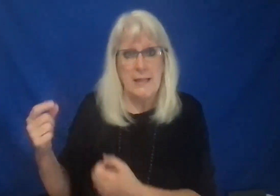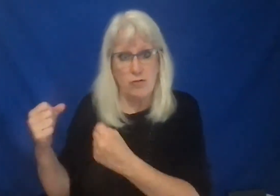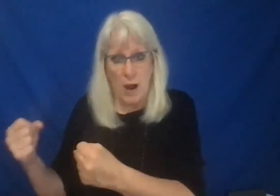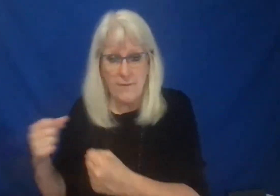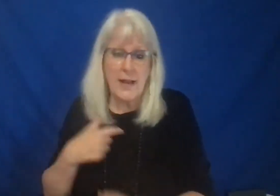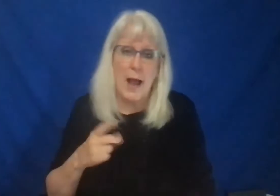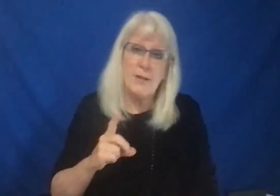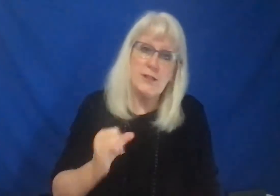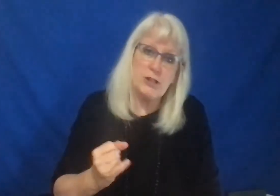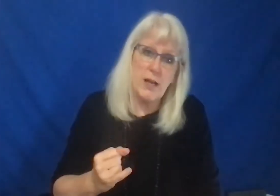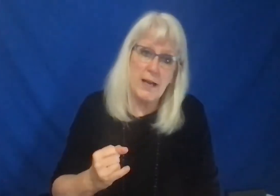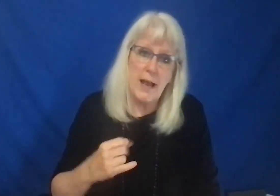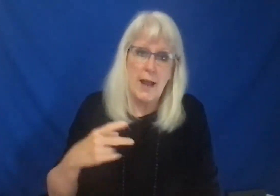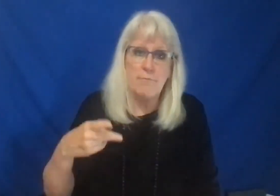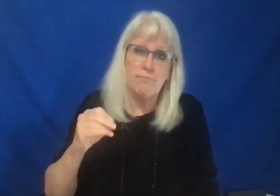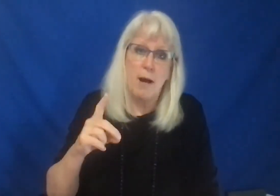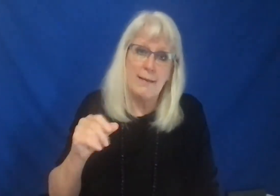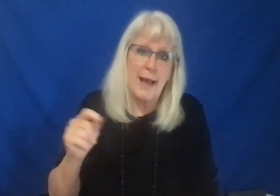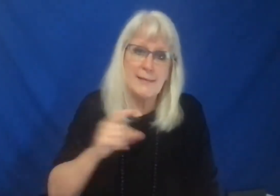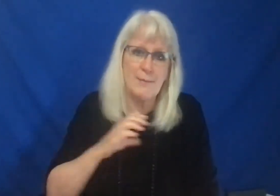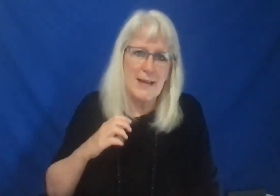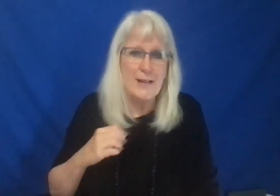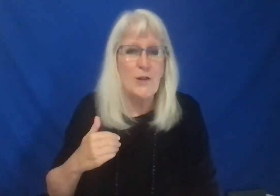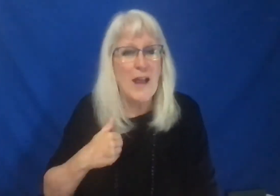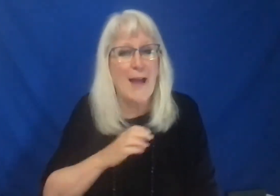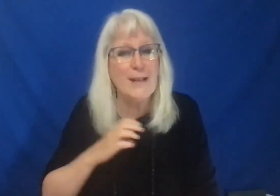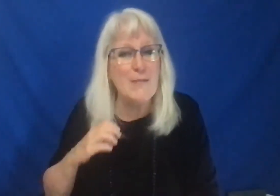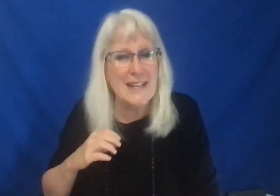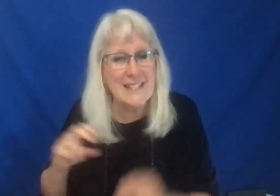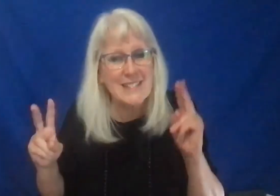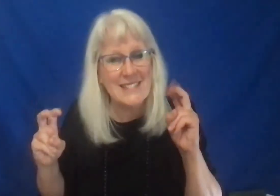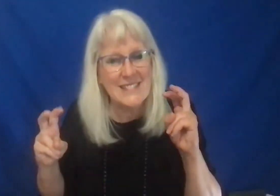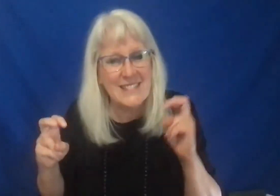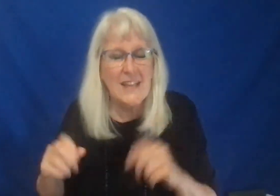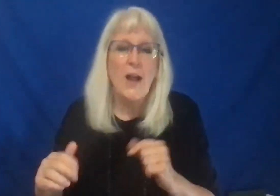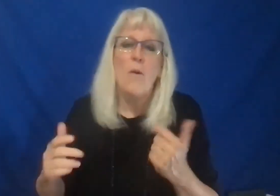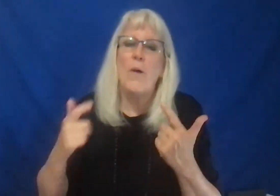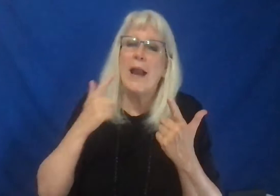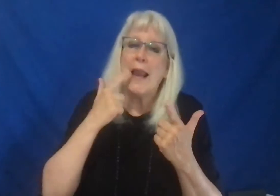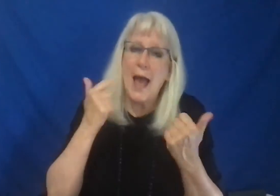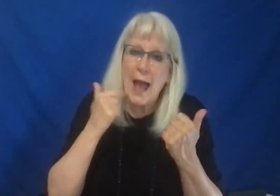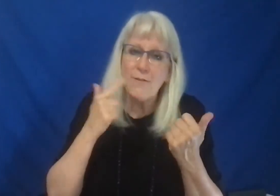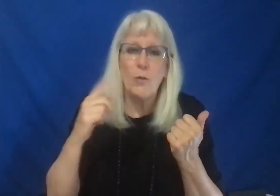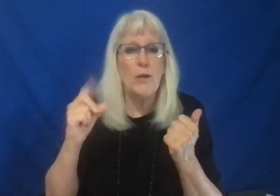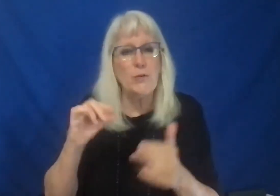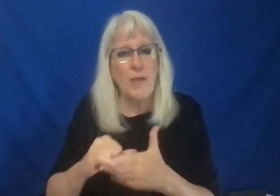and the podcast committee. And we do this with a great deal of levity. We add yeast to